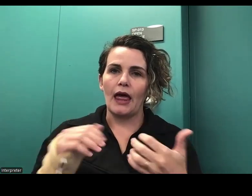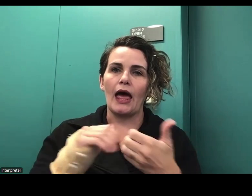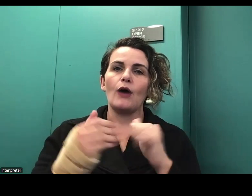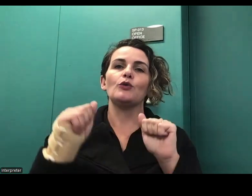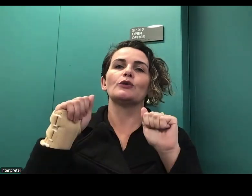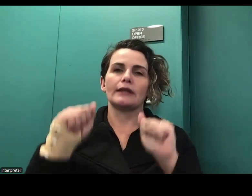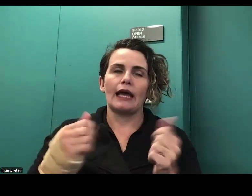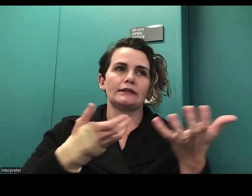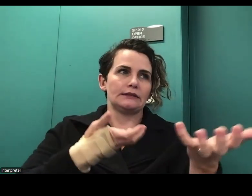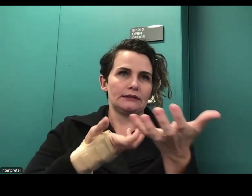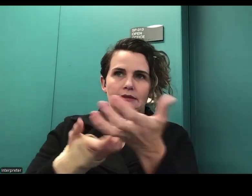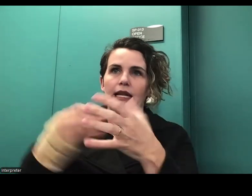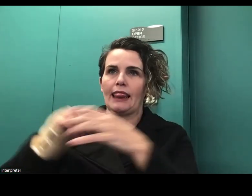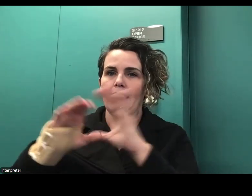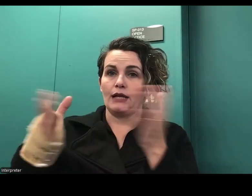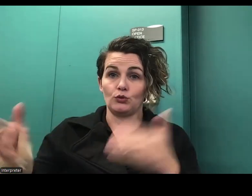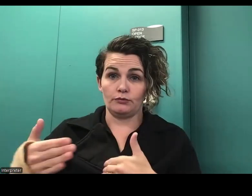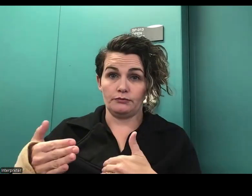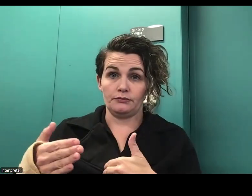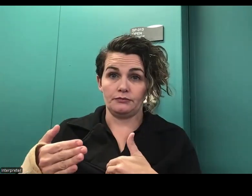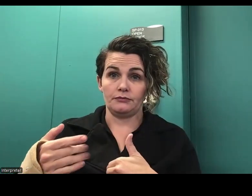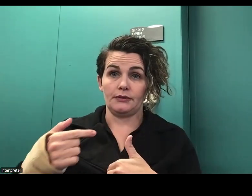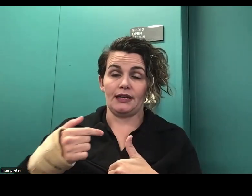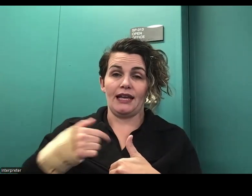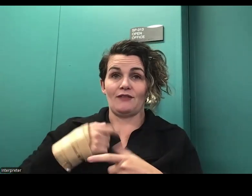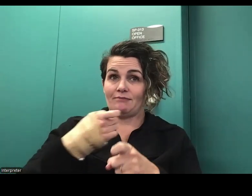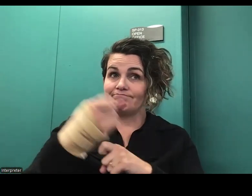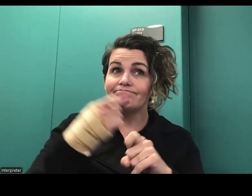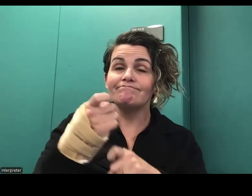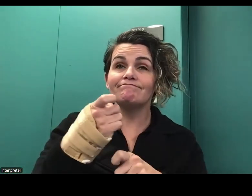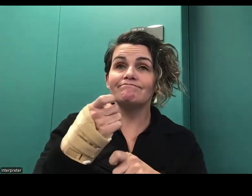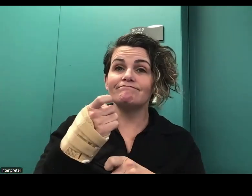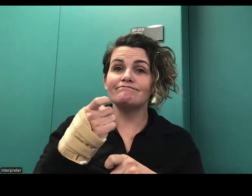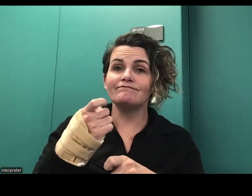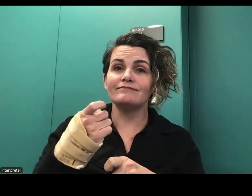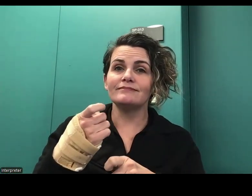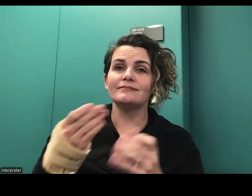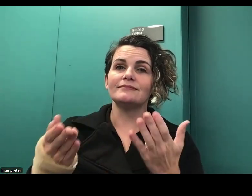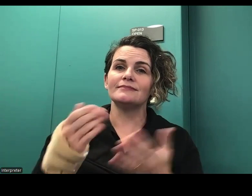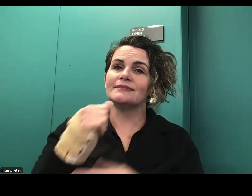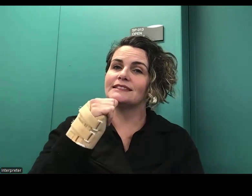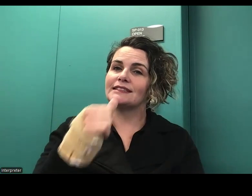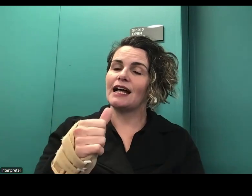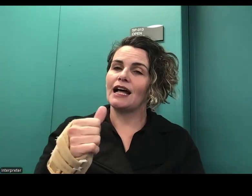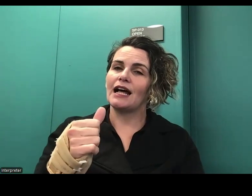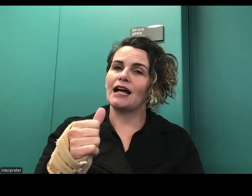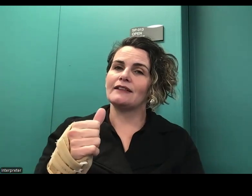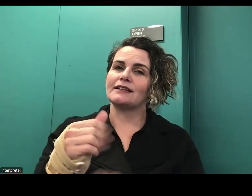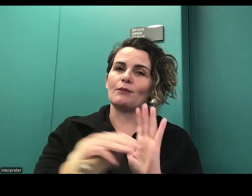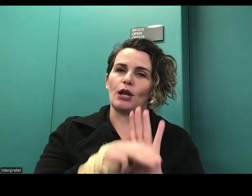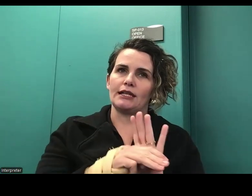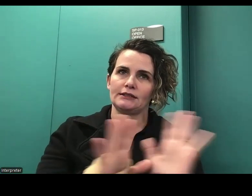these things within the classroom. If I am being snarky, that's probably not the way. That's not